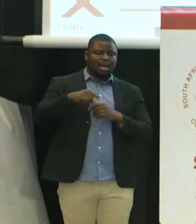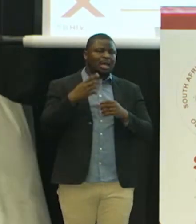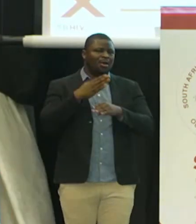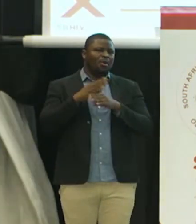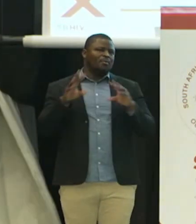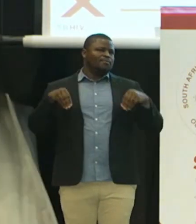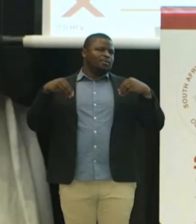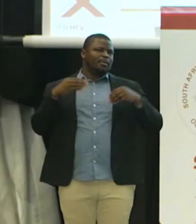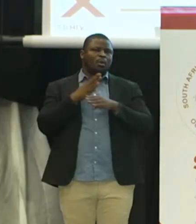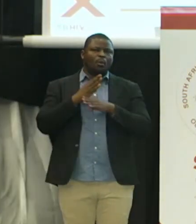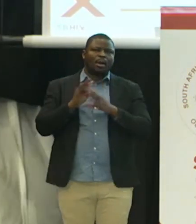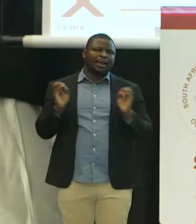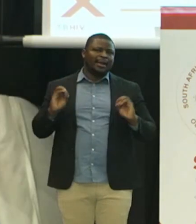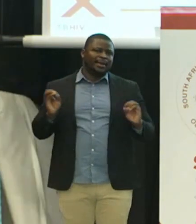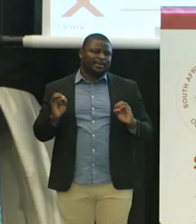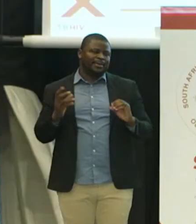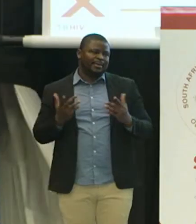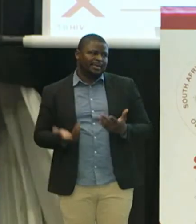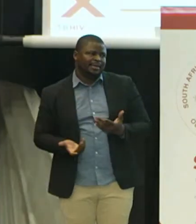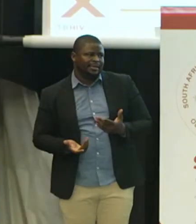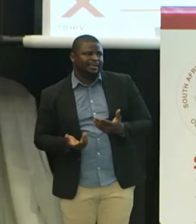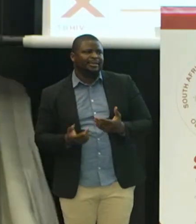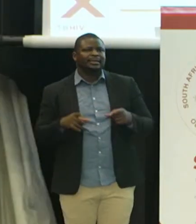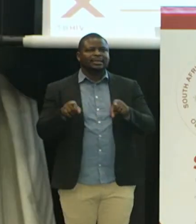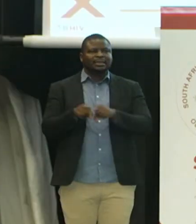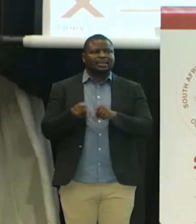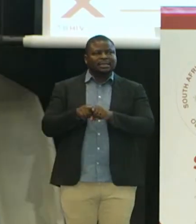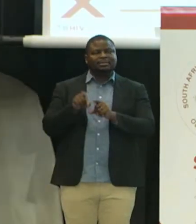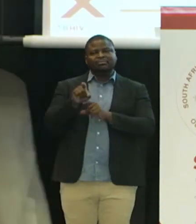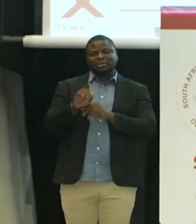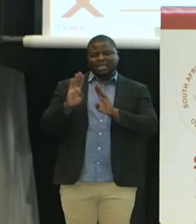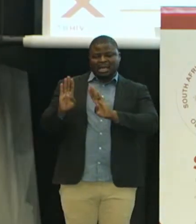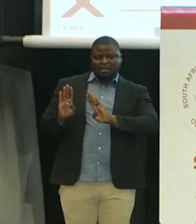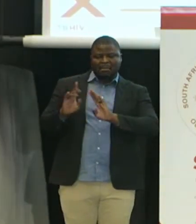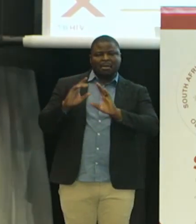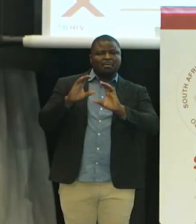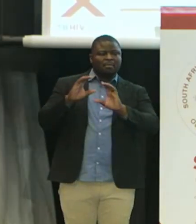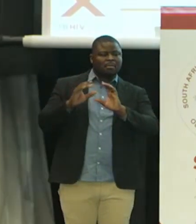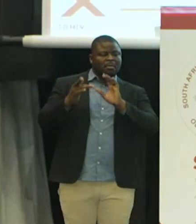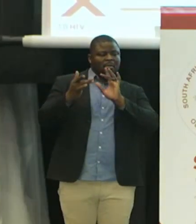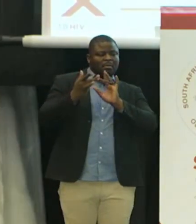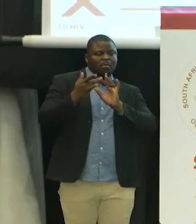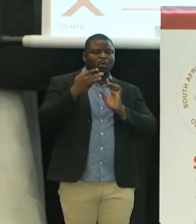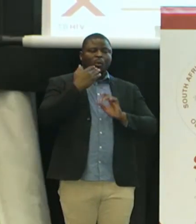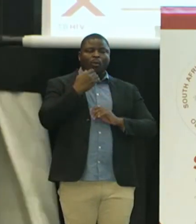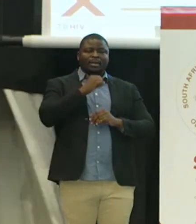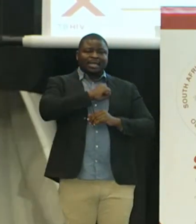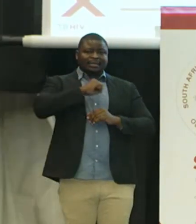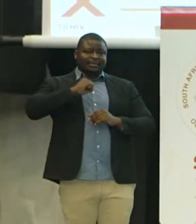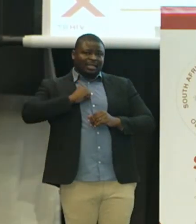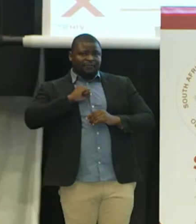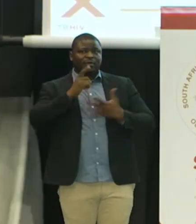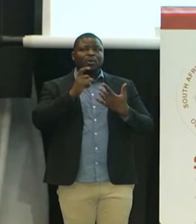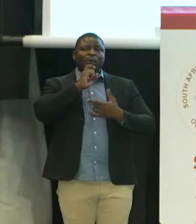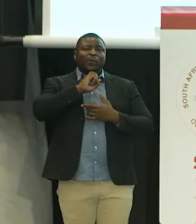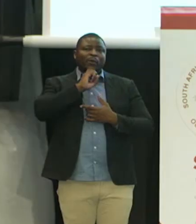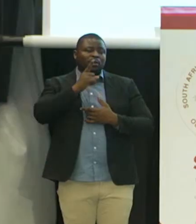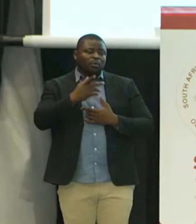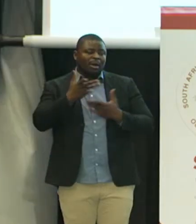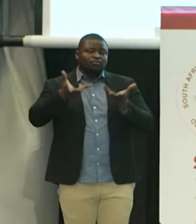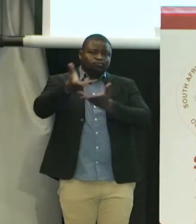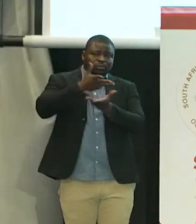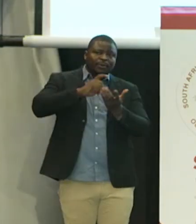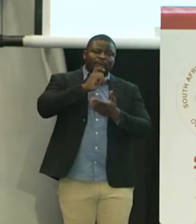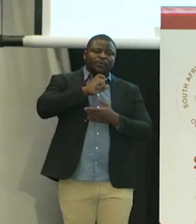of course, to consent and be able to communicate with our study staff in English or another